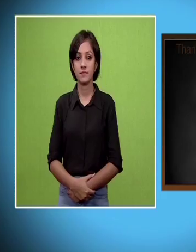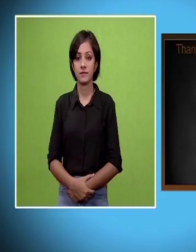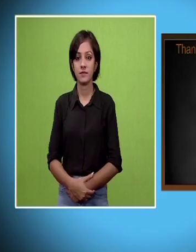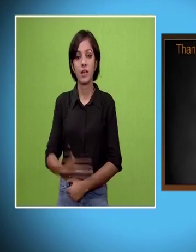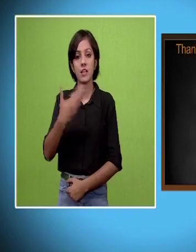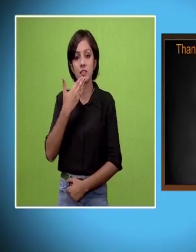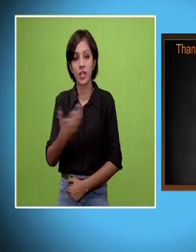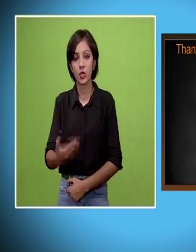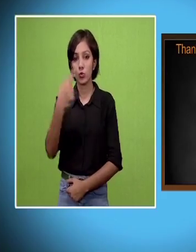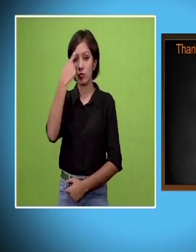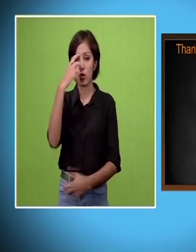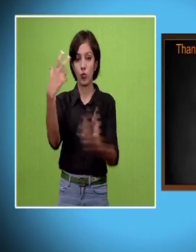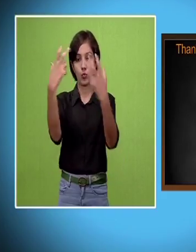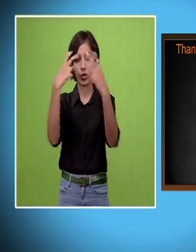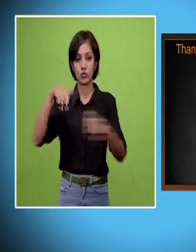Thank you for watching us.